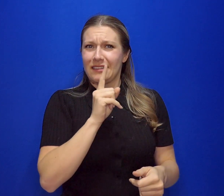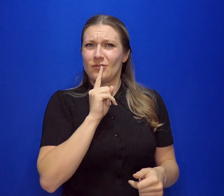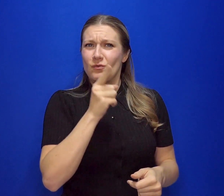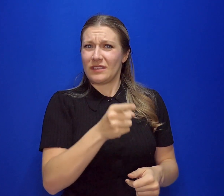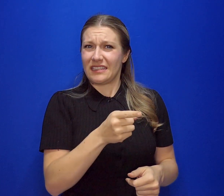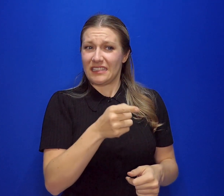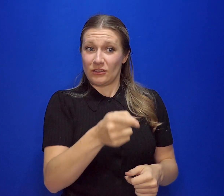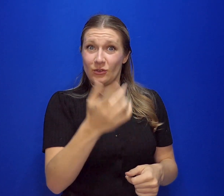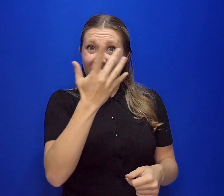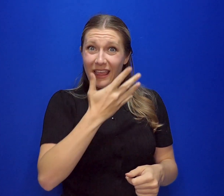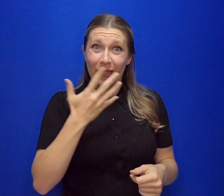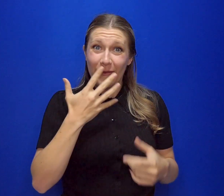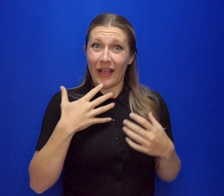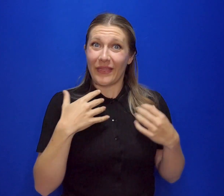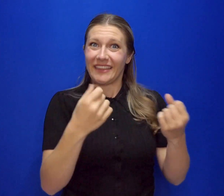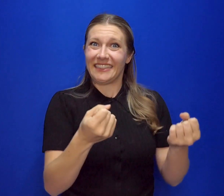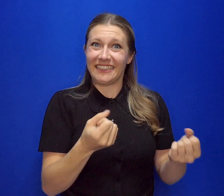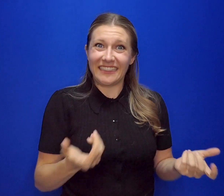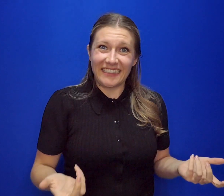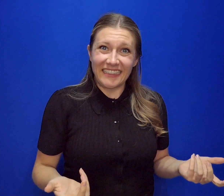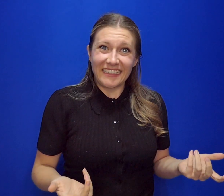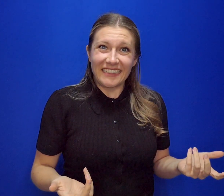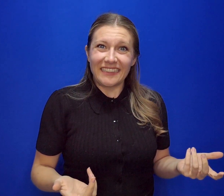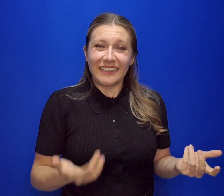really, do they look healthy?